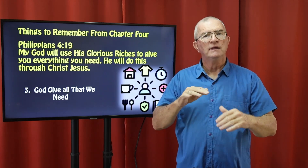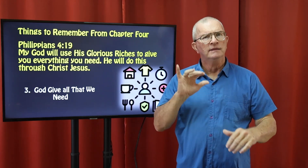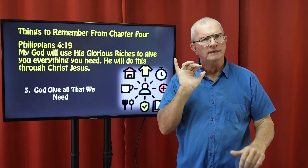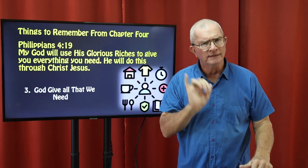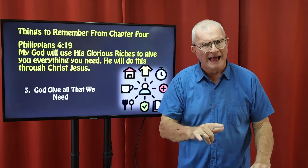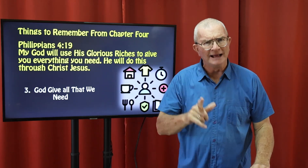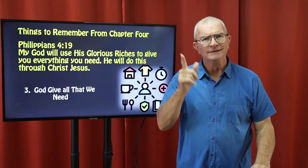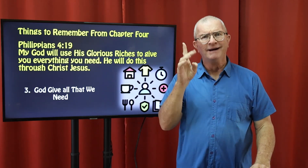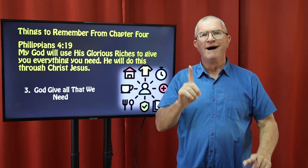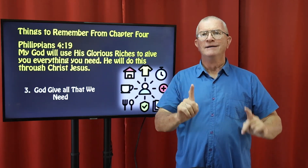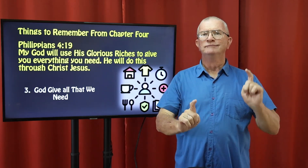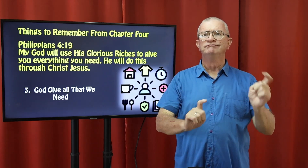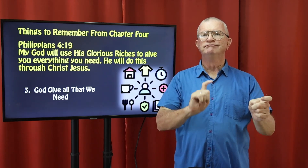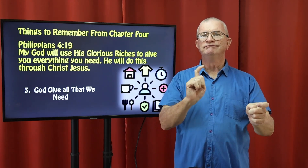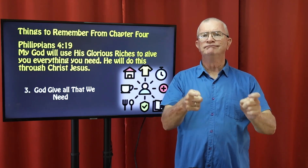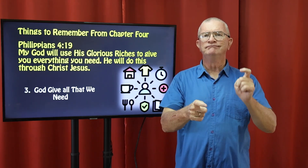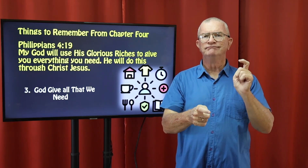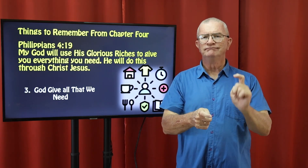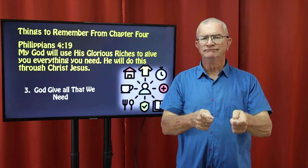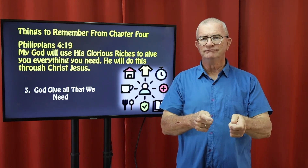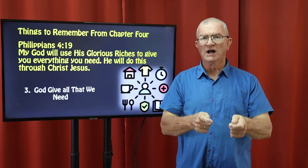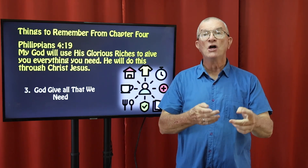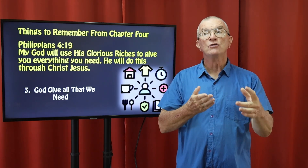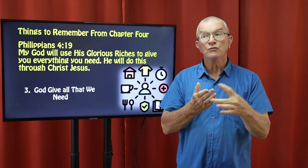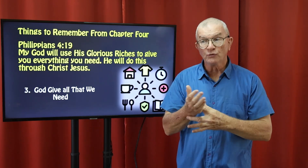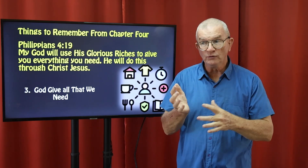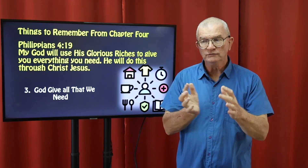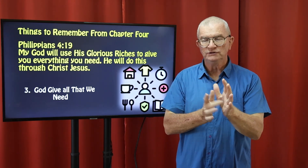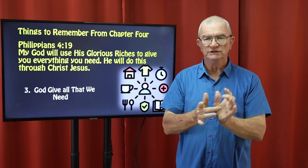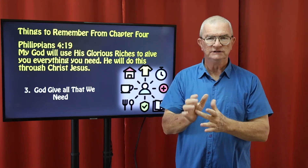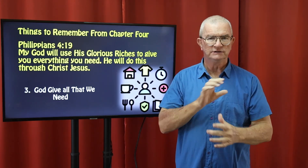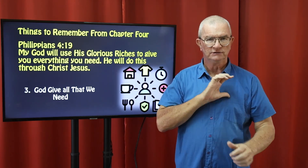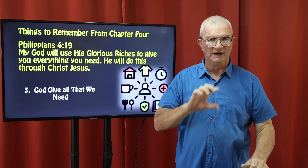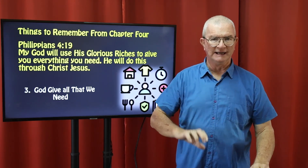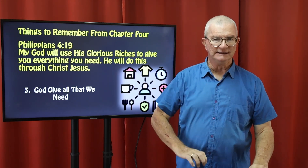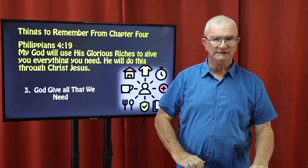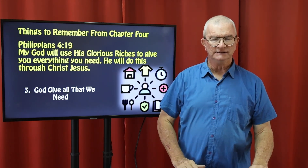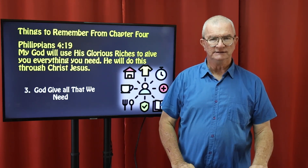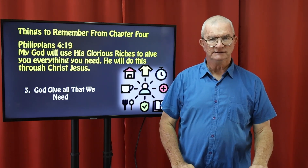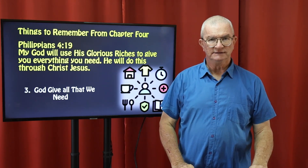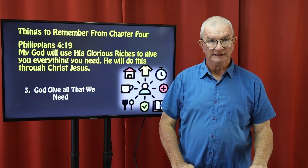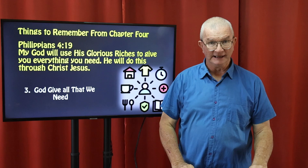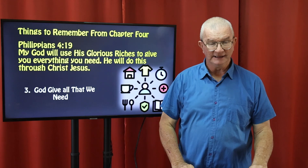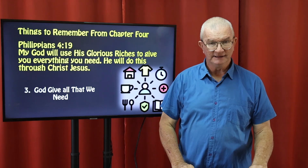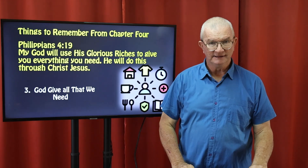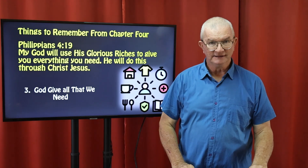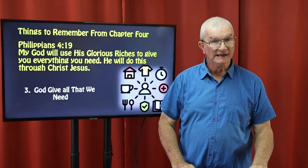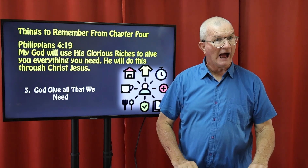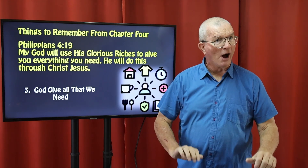eternal life in heaven. That is God's gifts as well, through Jesus Christ.